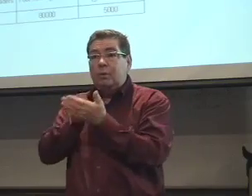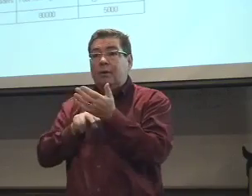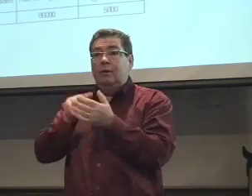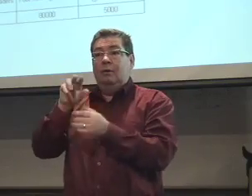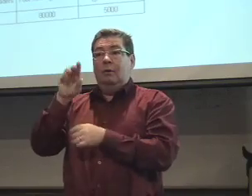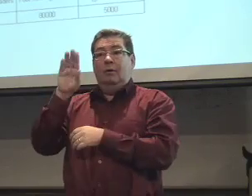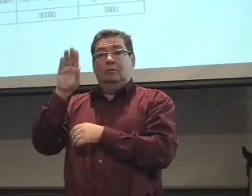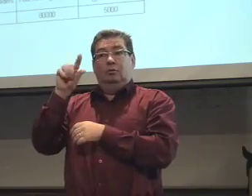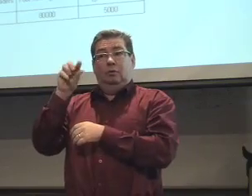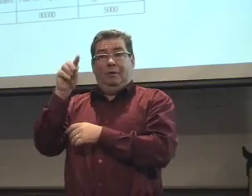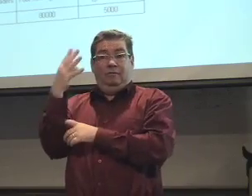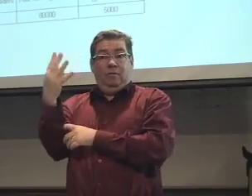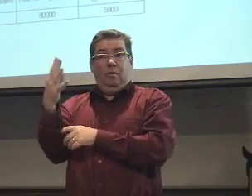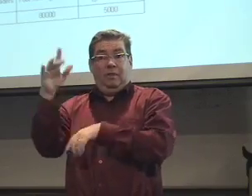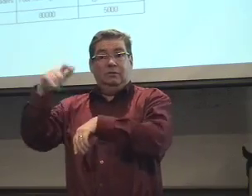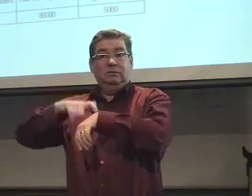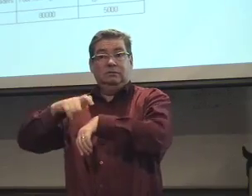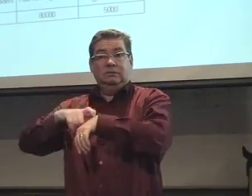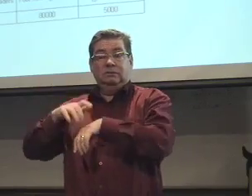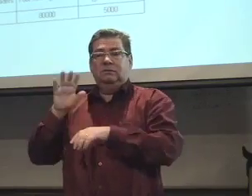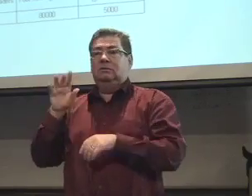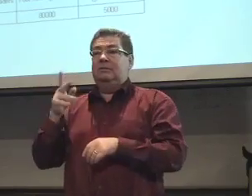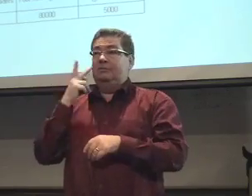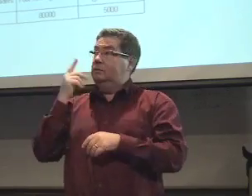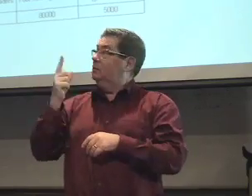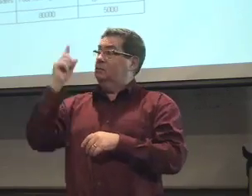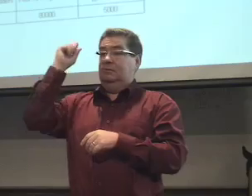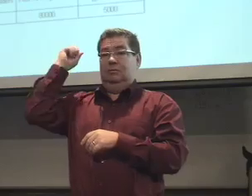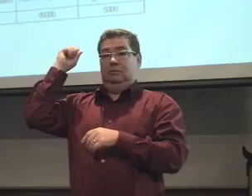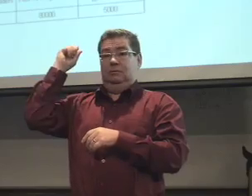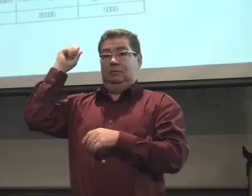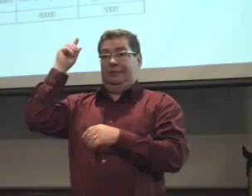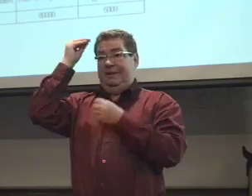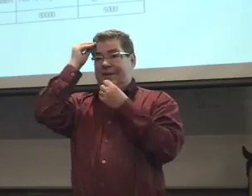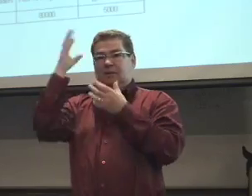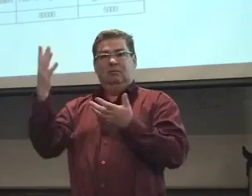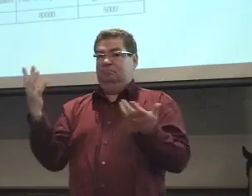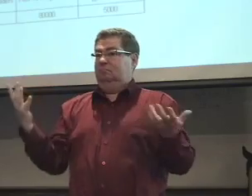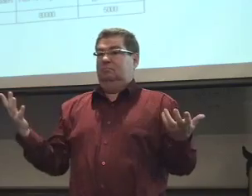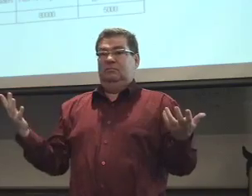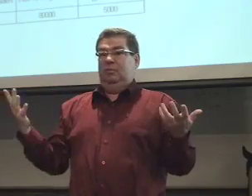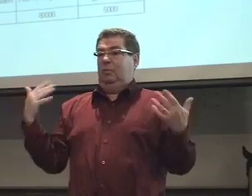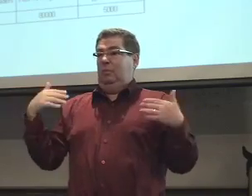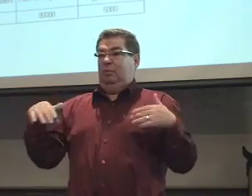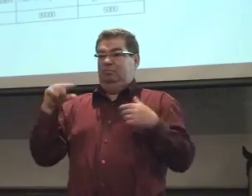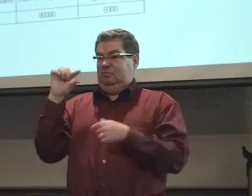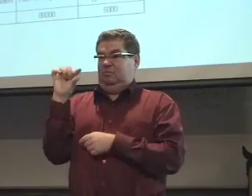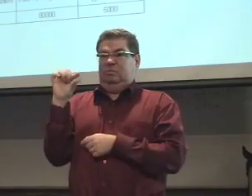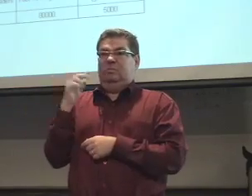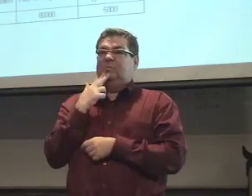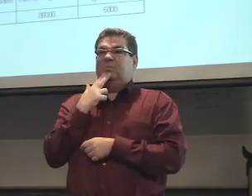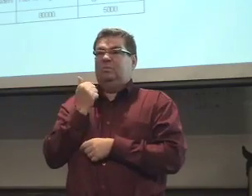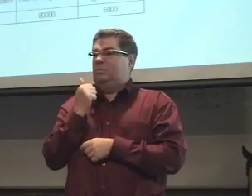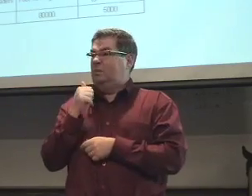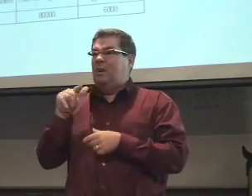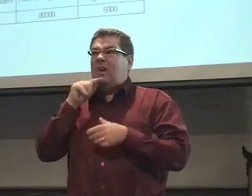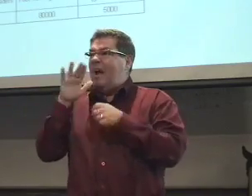grade, to look at this chart, they're not even reading, they haven't even had access to enough as